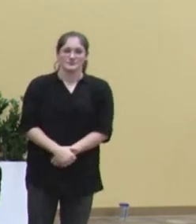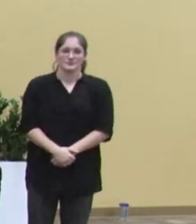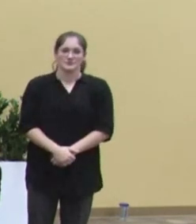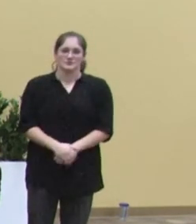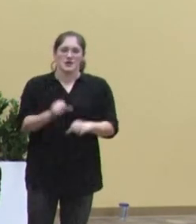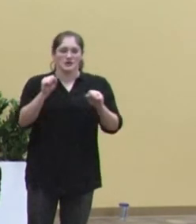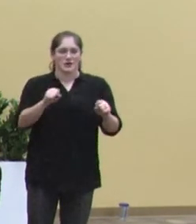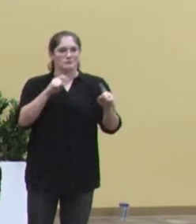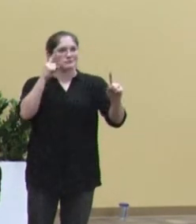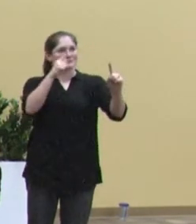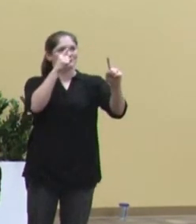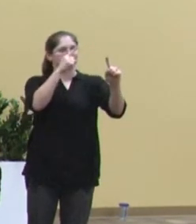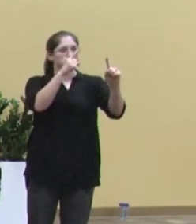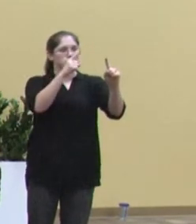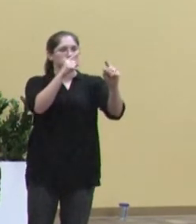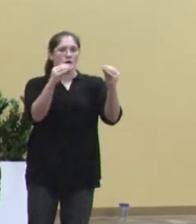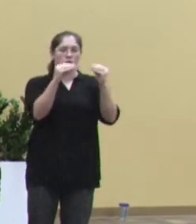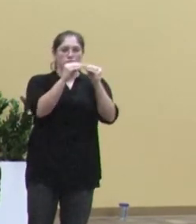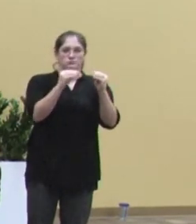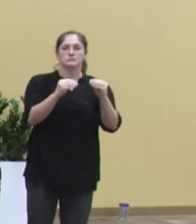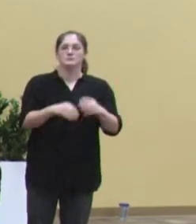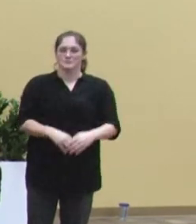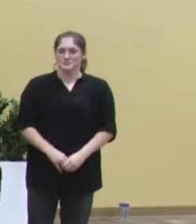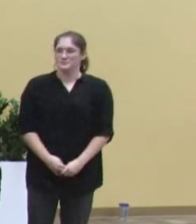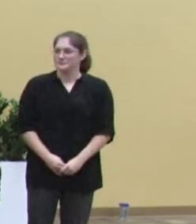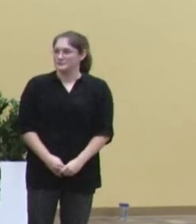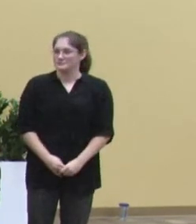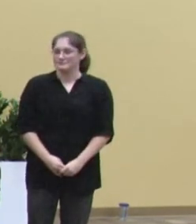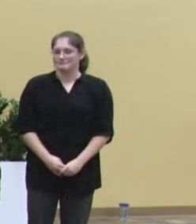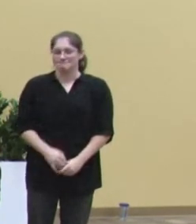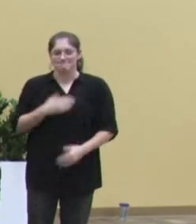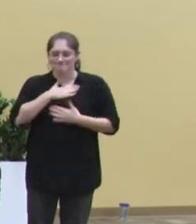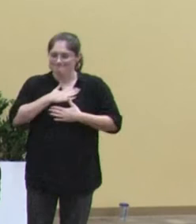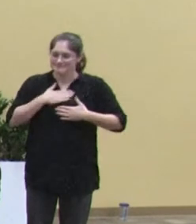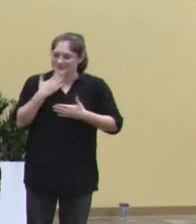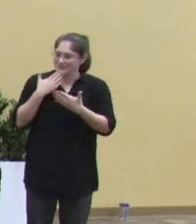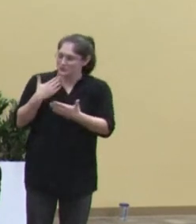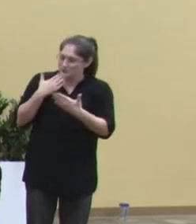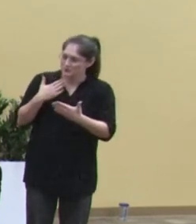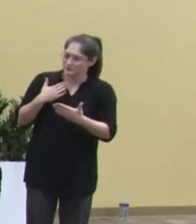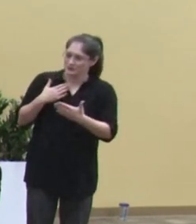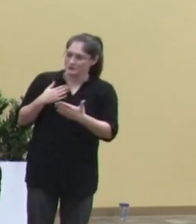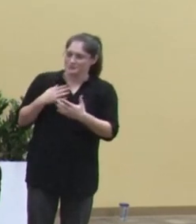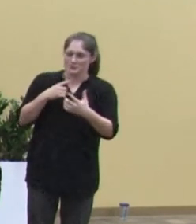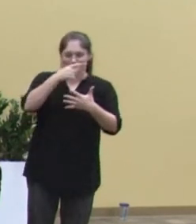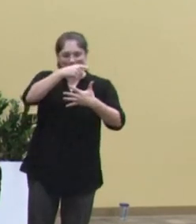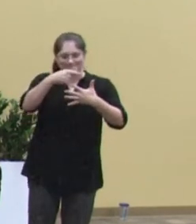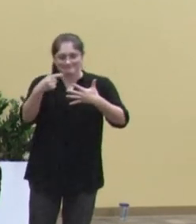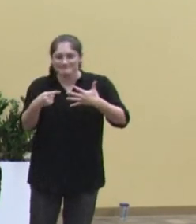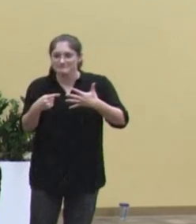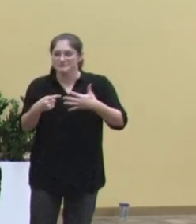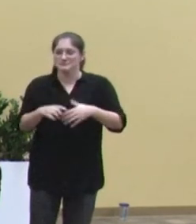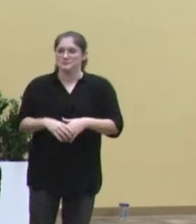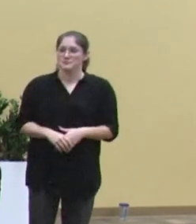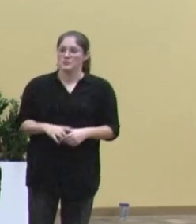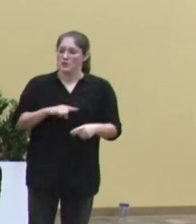where Dr. King was headed. I appreciate you making those points. I also know that when we looked at